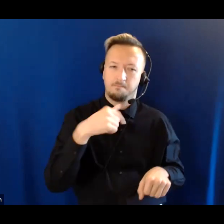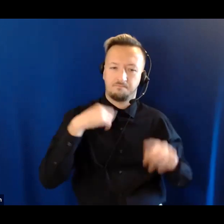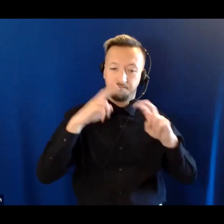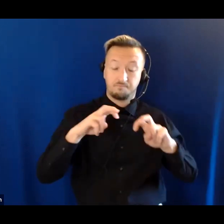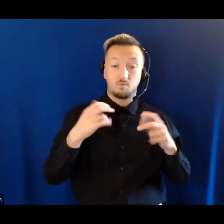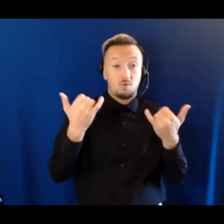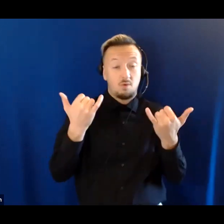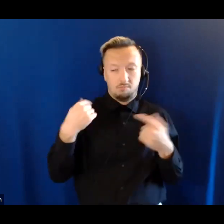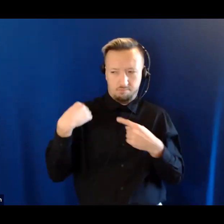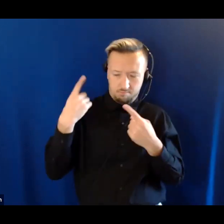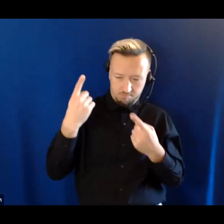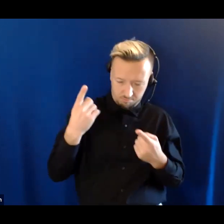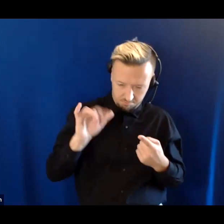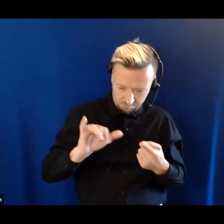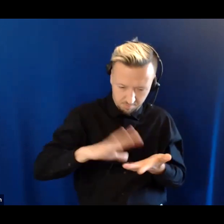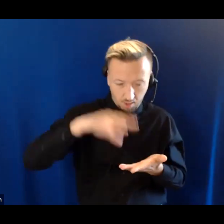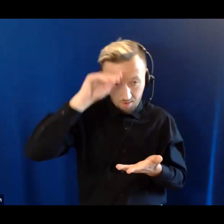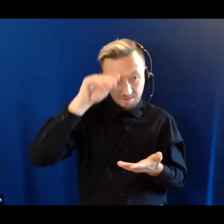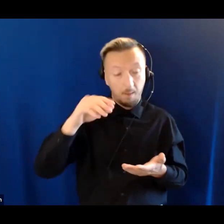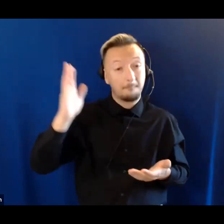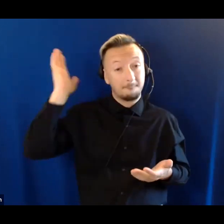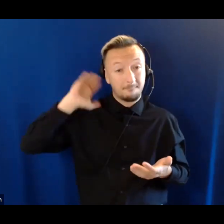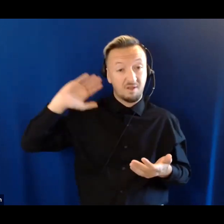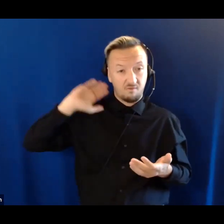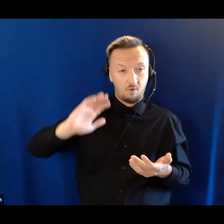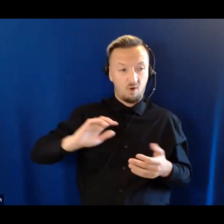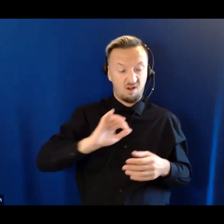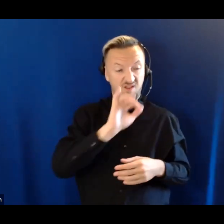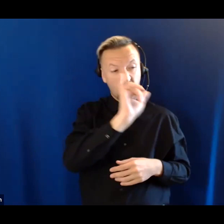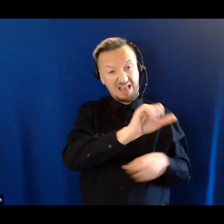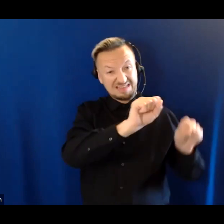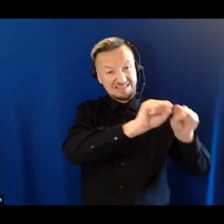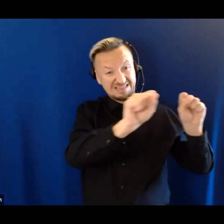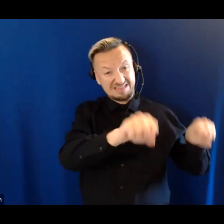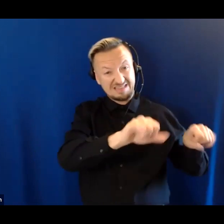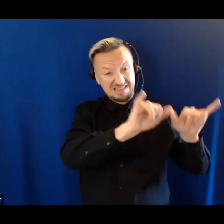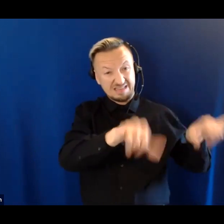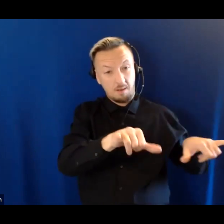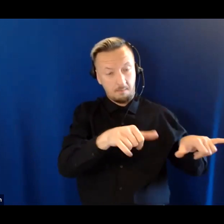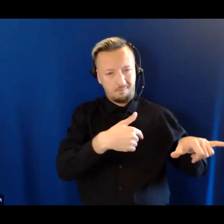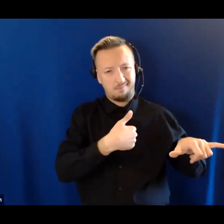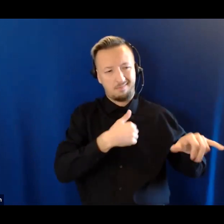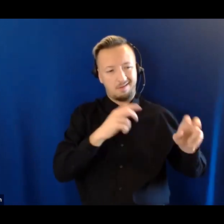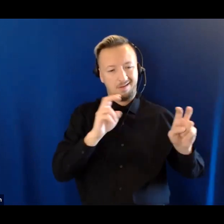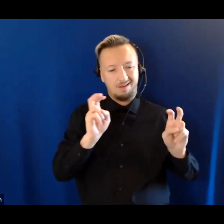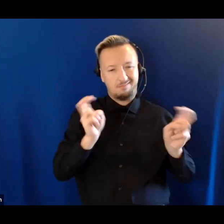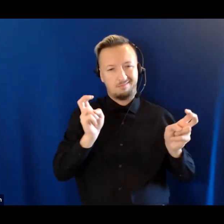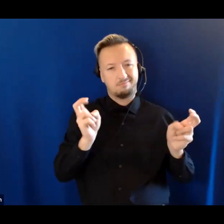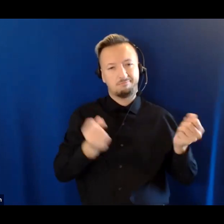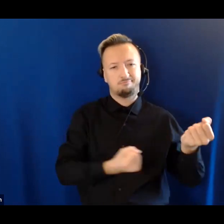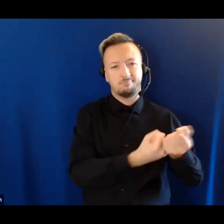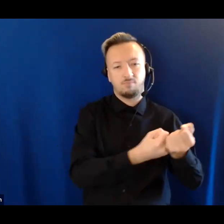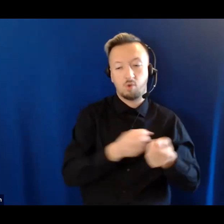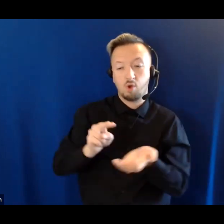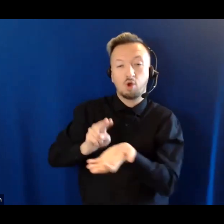landed at is I was very much complicit in some of those systems, whether it be doing nursing home transitioning, operating